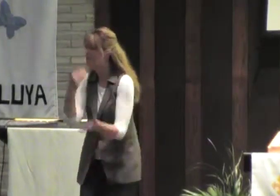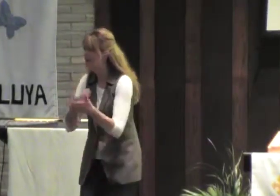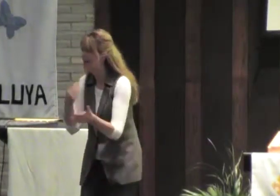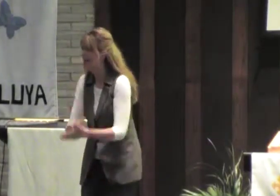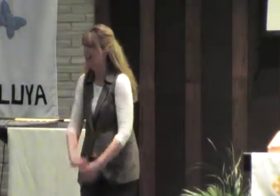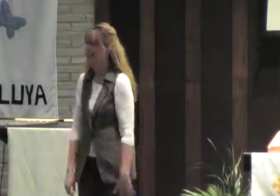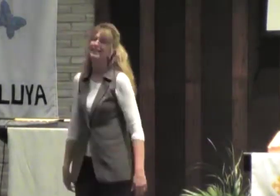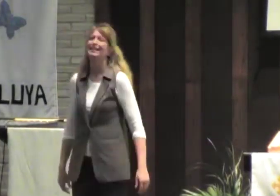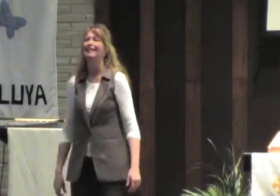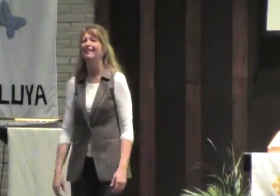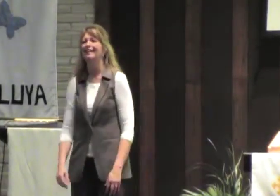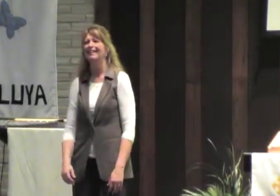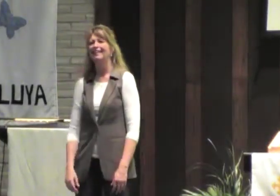You should cherish your money.